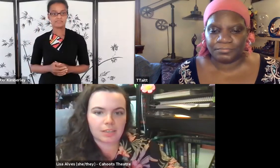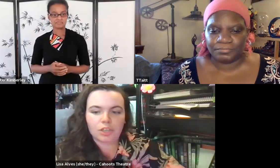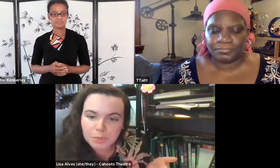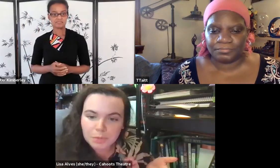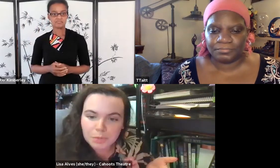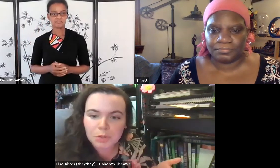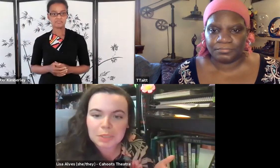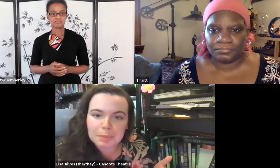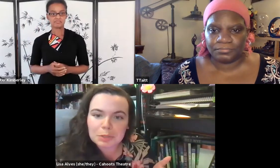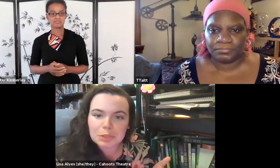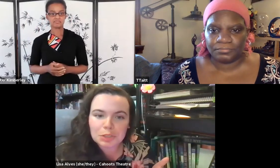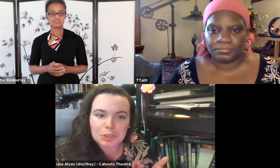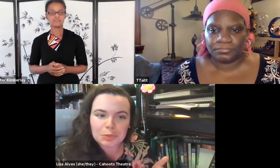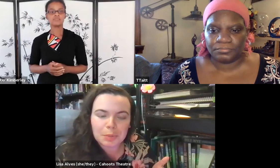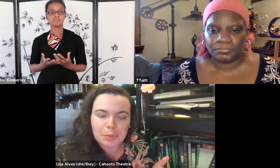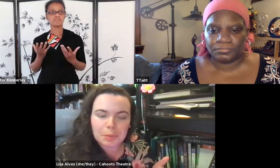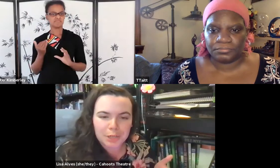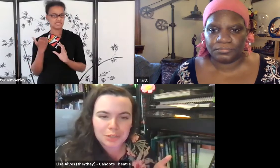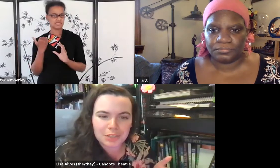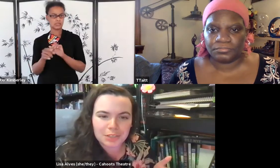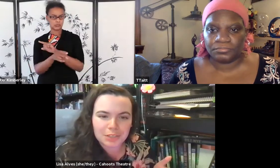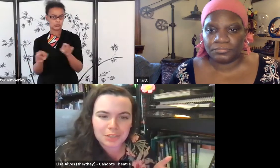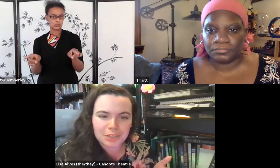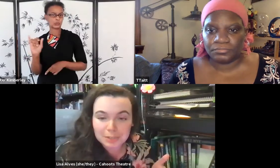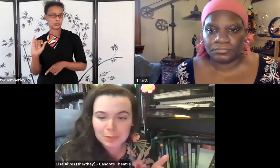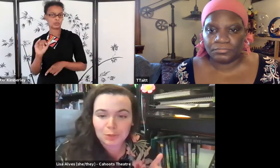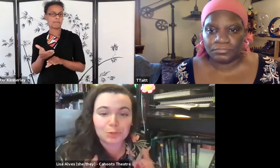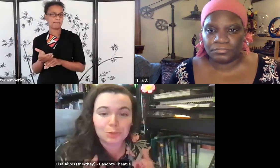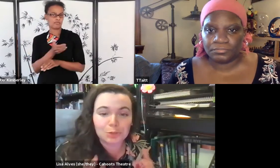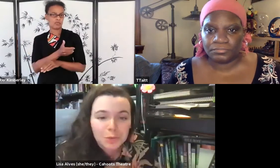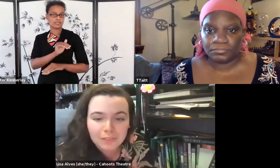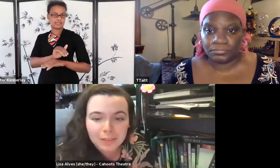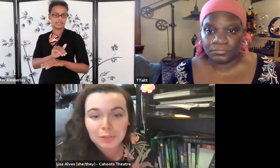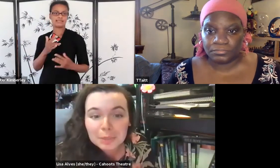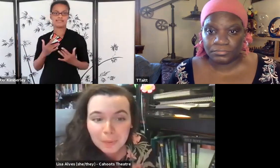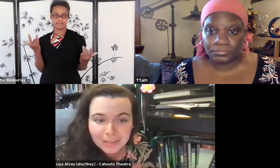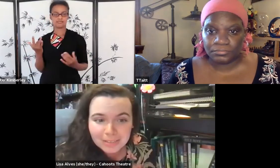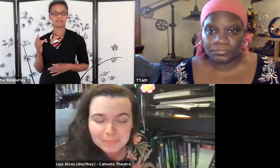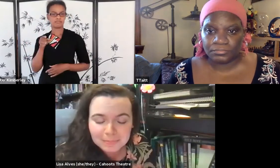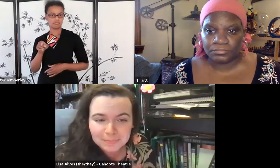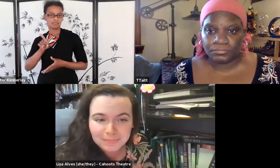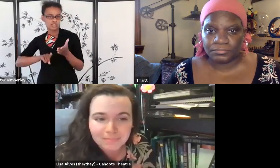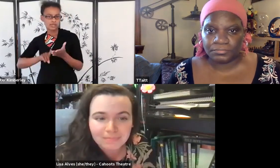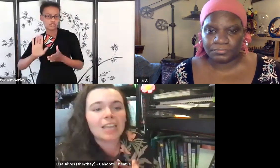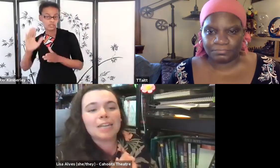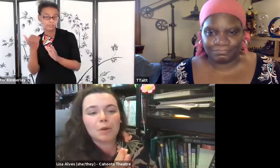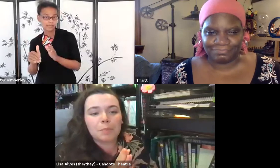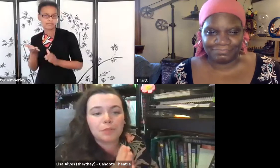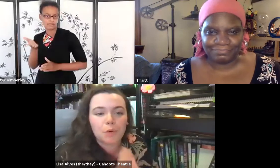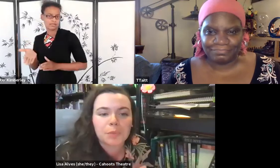This was also emailed to you prior to the event, so you should also have that in your inbox. Now, before we